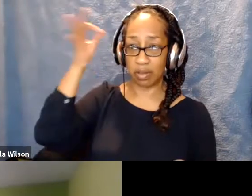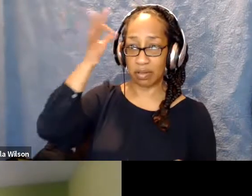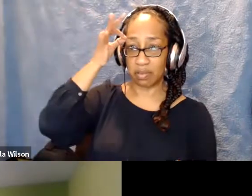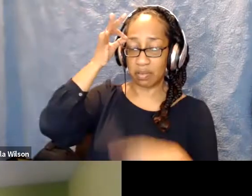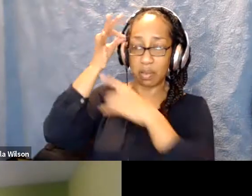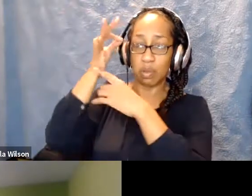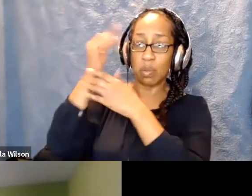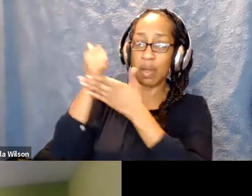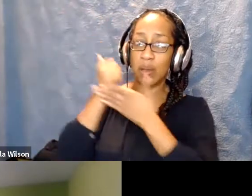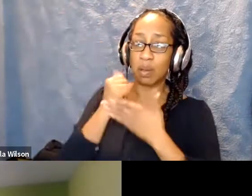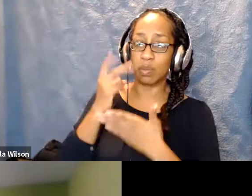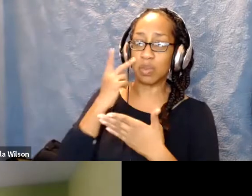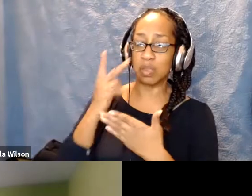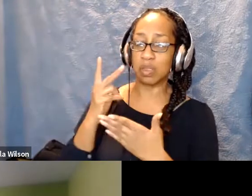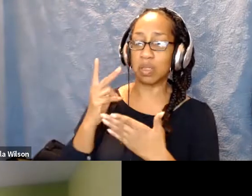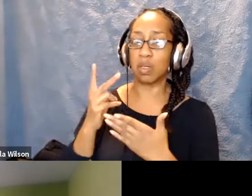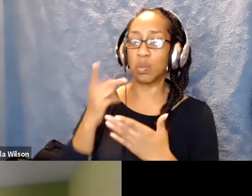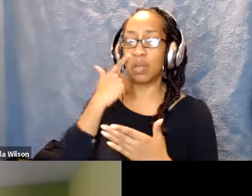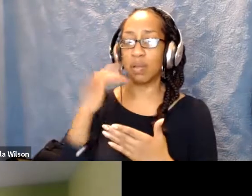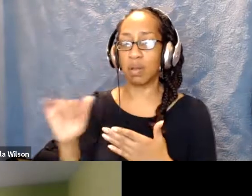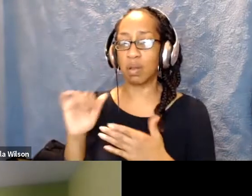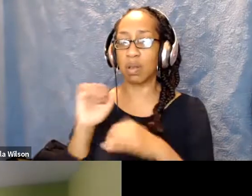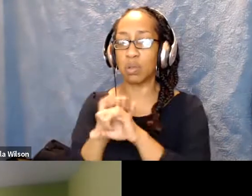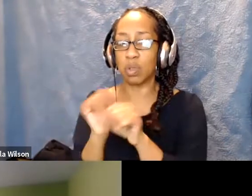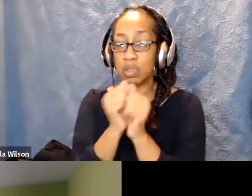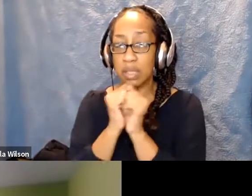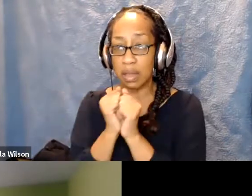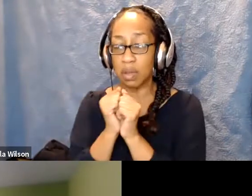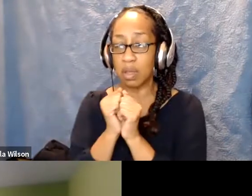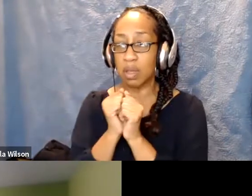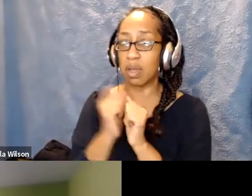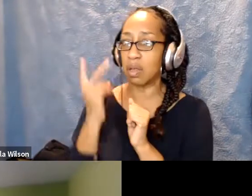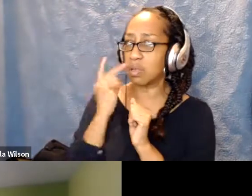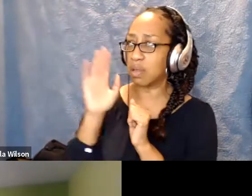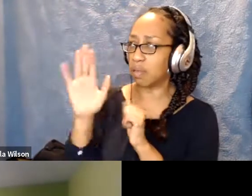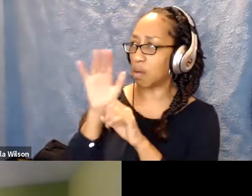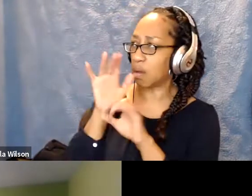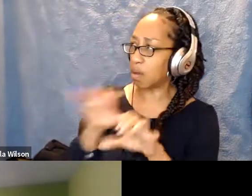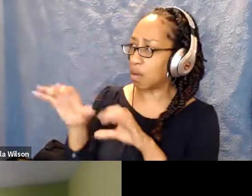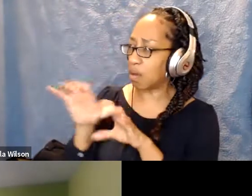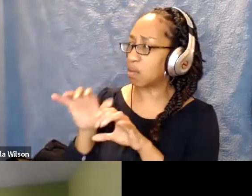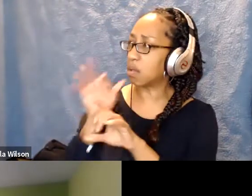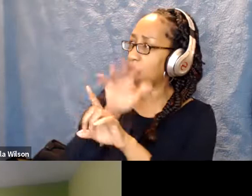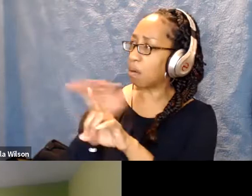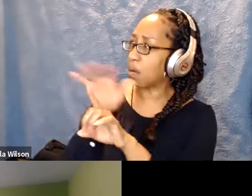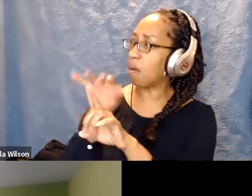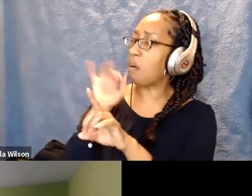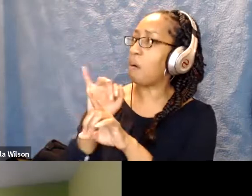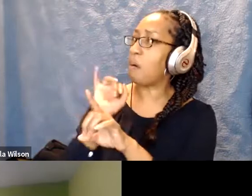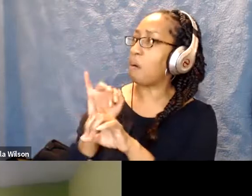level, and it really sent the message that we too could do it at the state level. So we will be presenting at